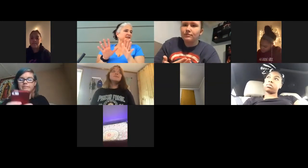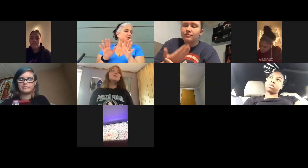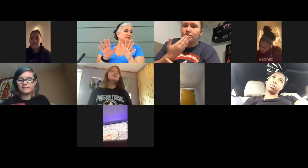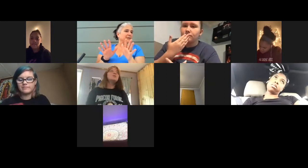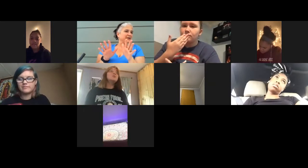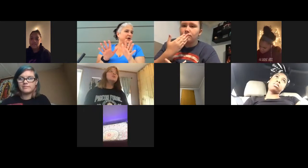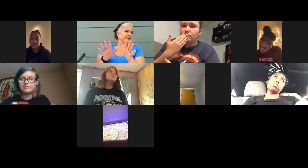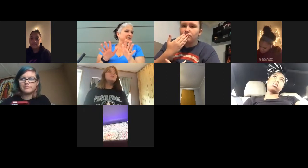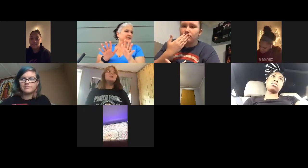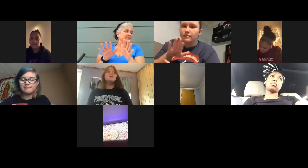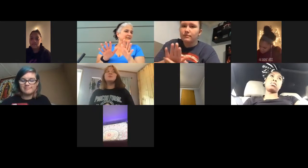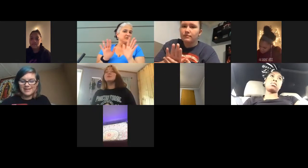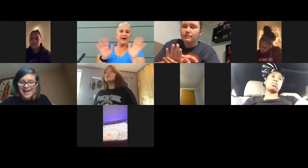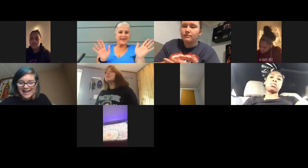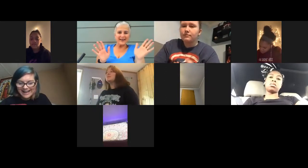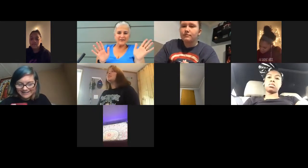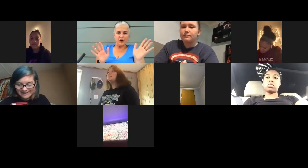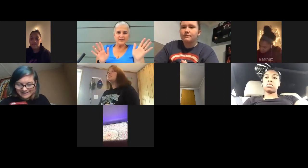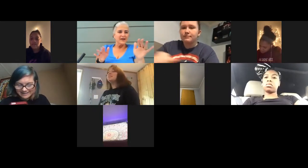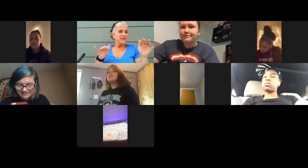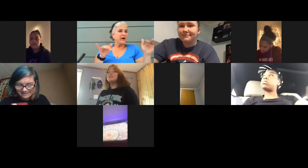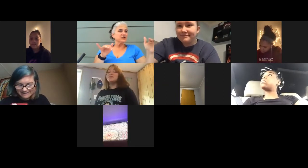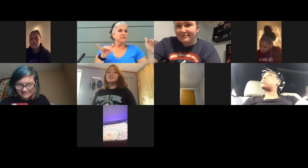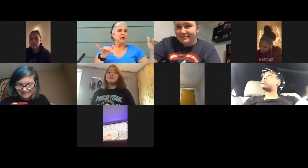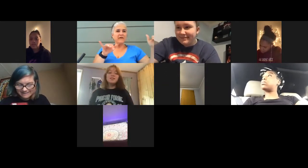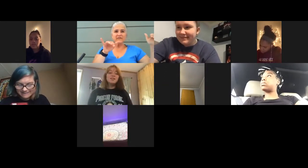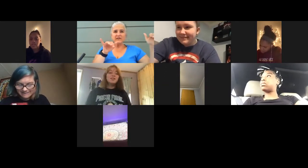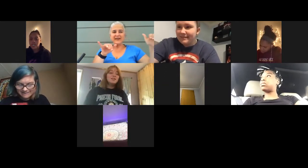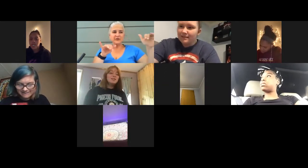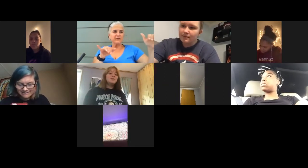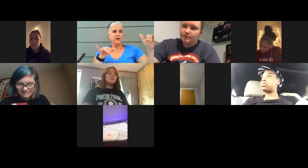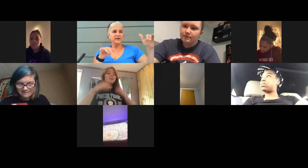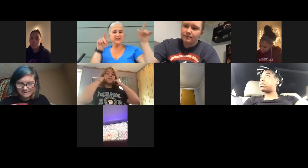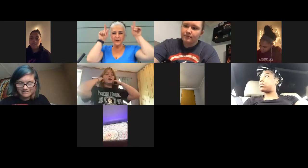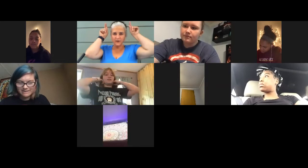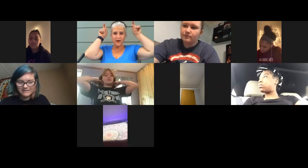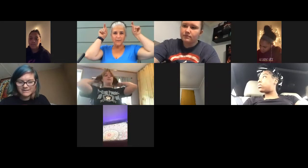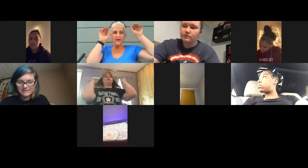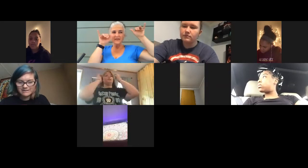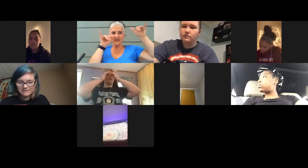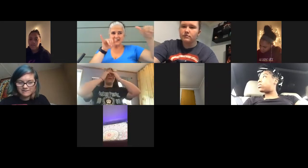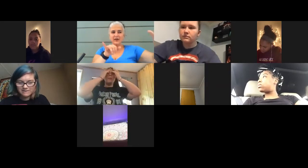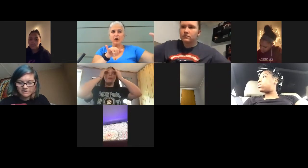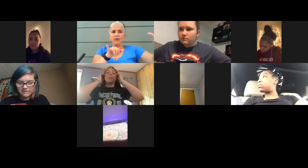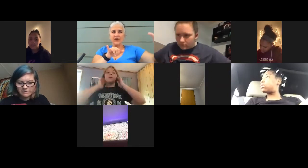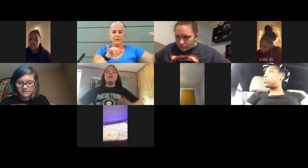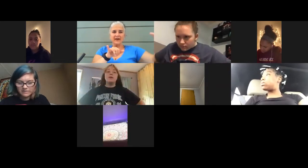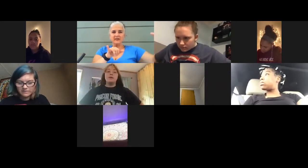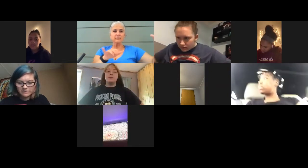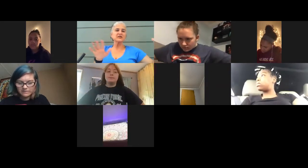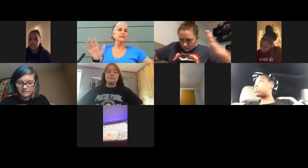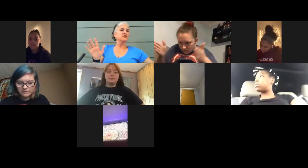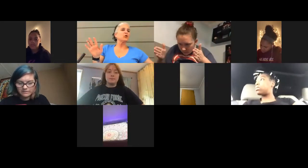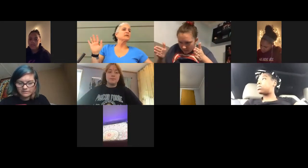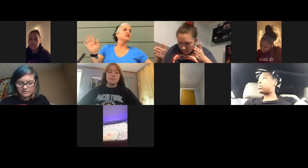something funky going on in my backyard. That's why I can't have the dogs. They are just both laser focused, ears up, still, like they're about